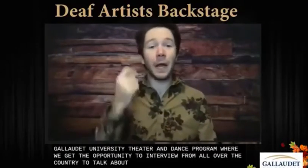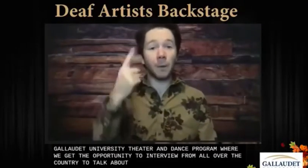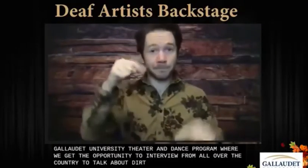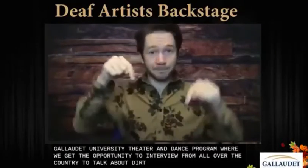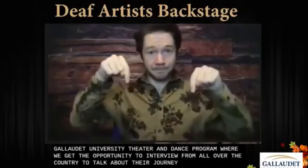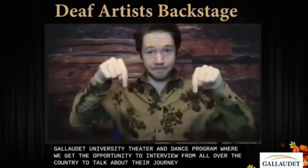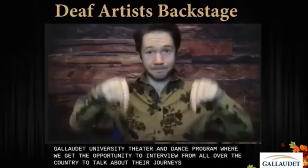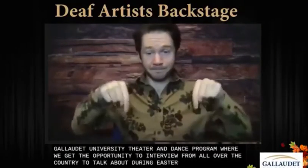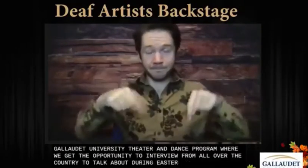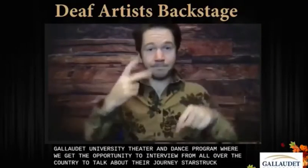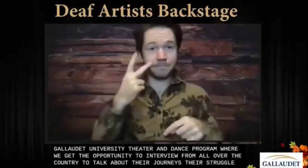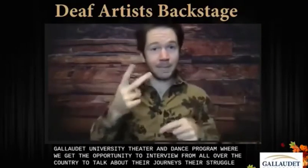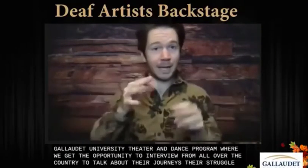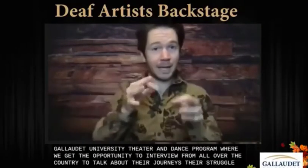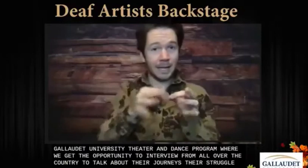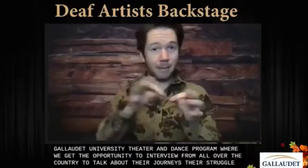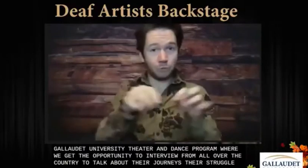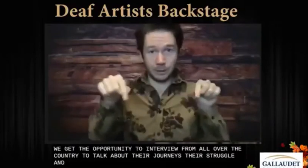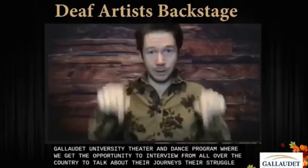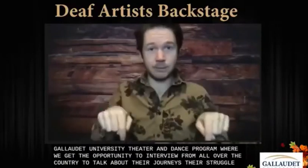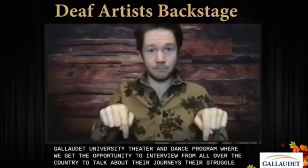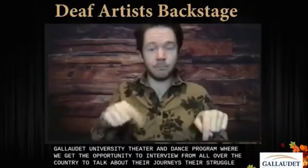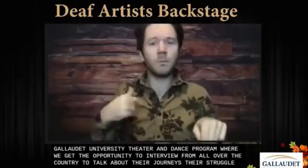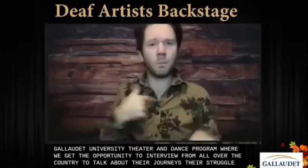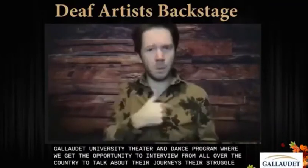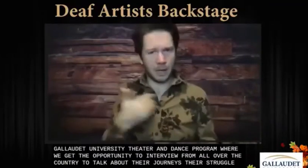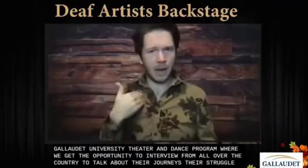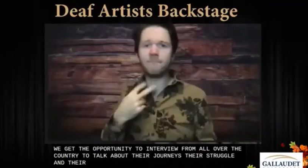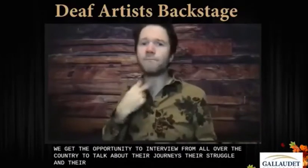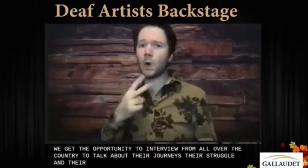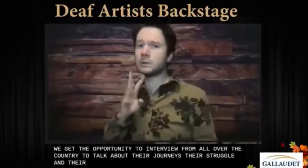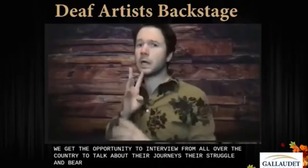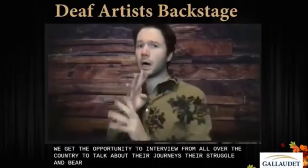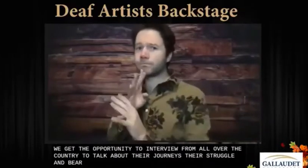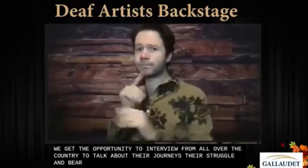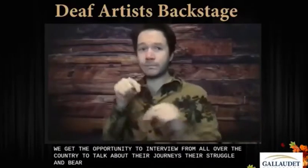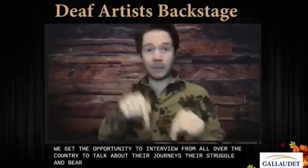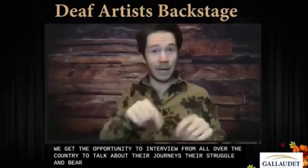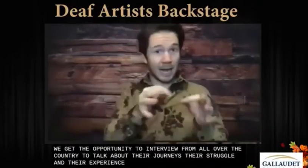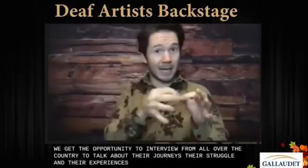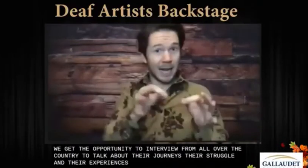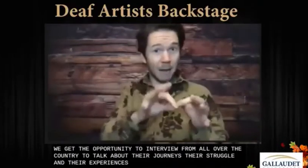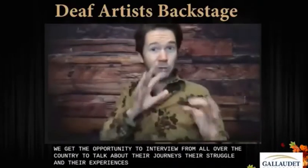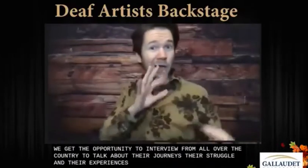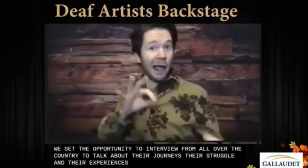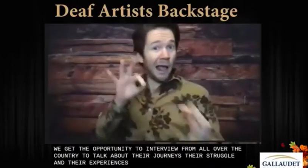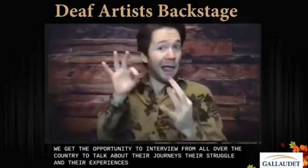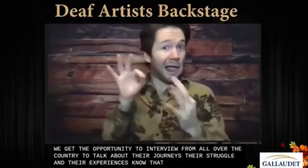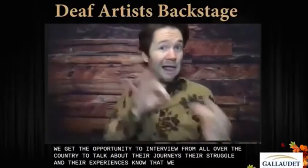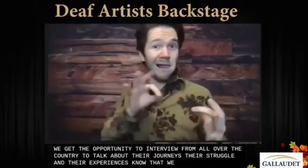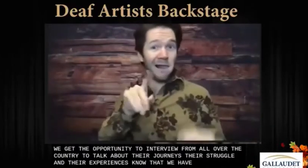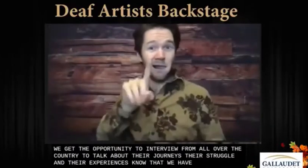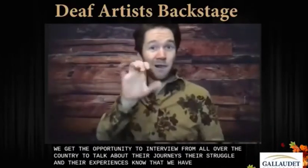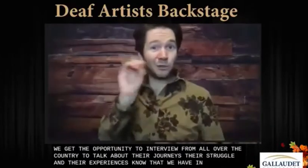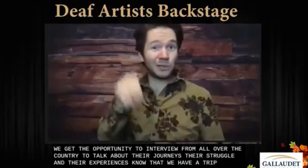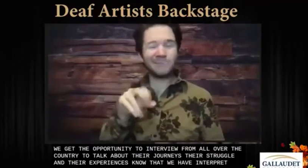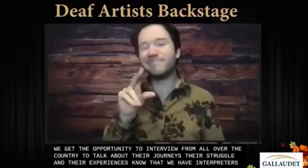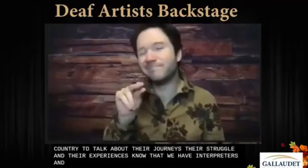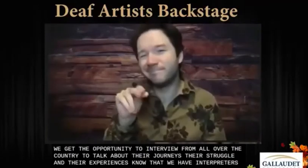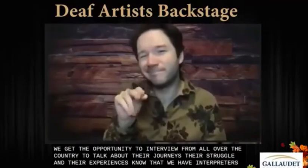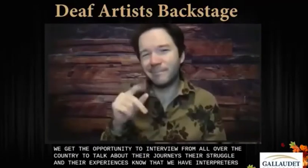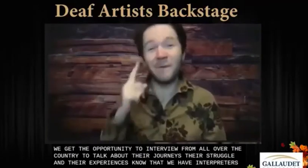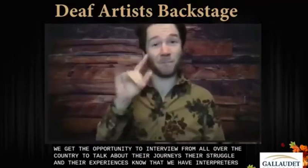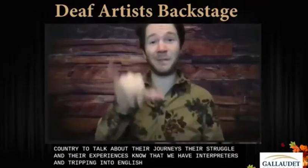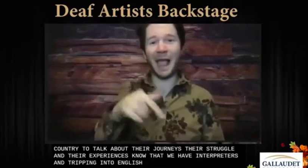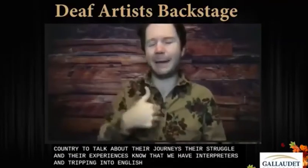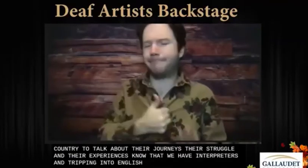their journeys their struggles and their experiences know that we have interpreters interpreting